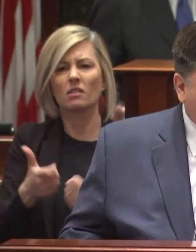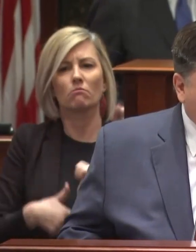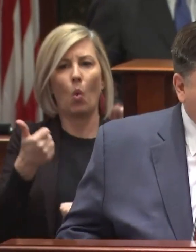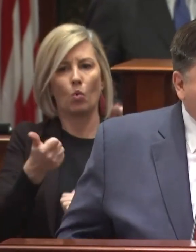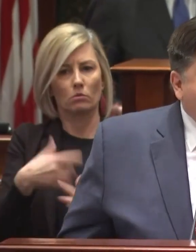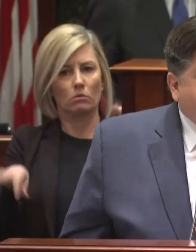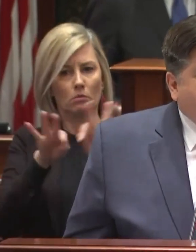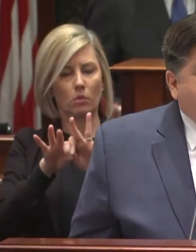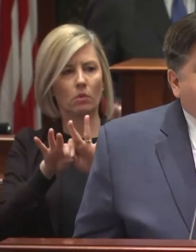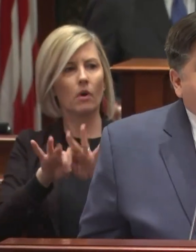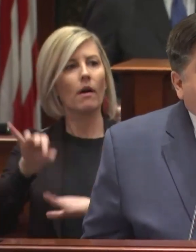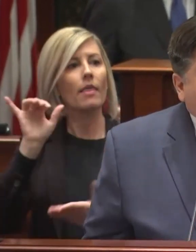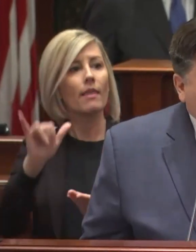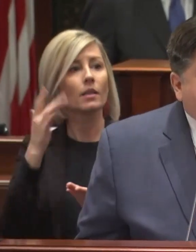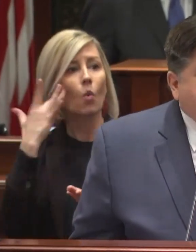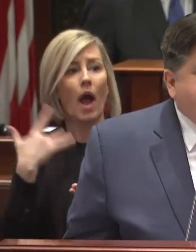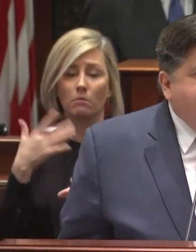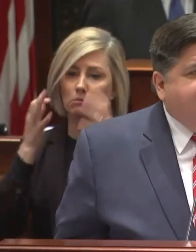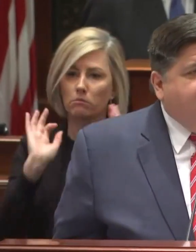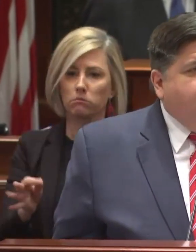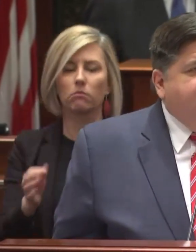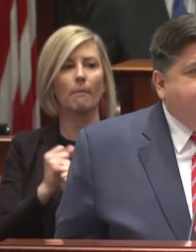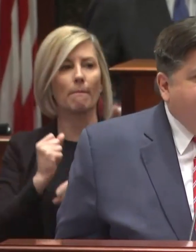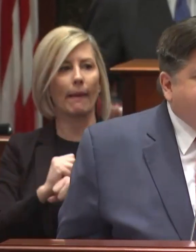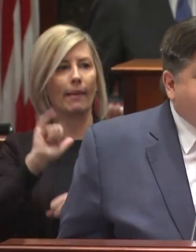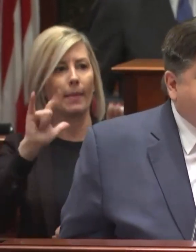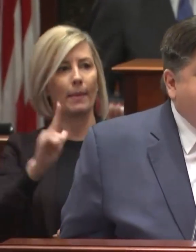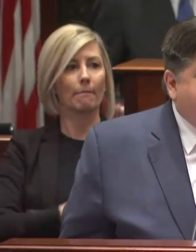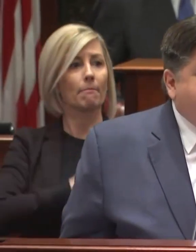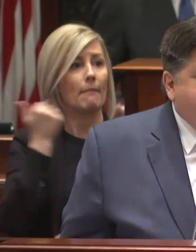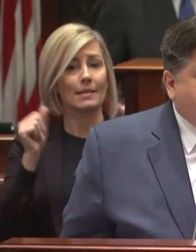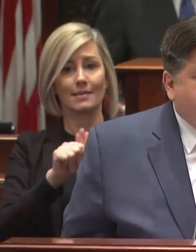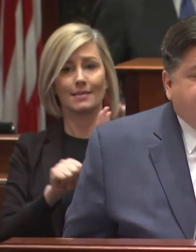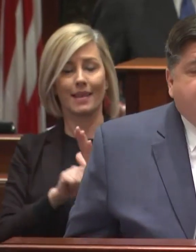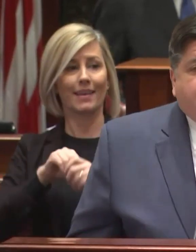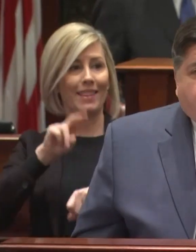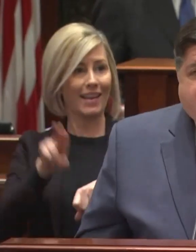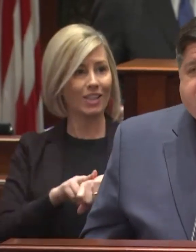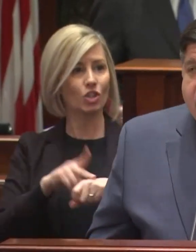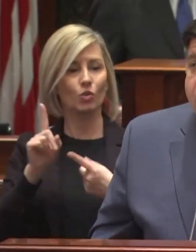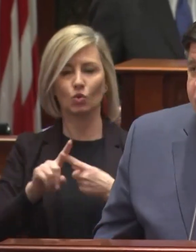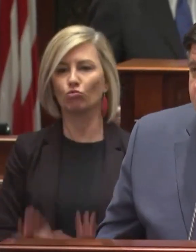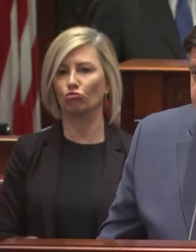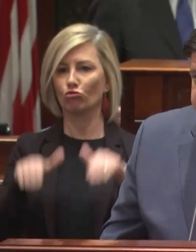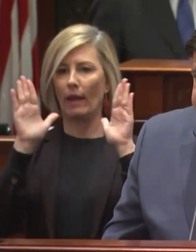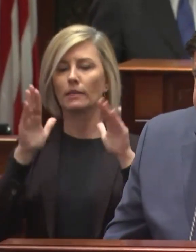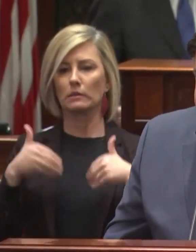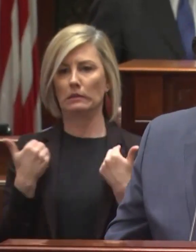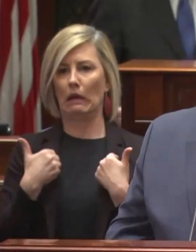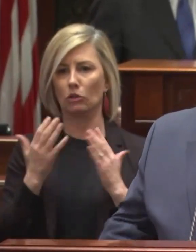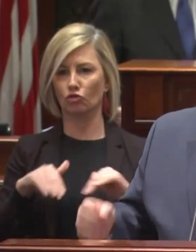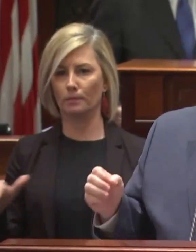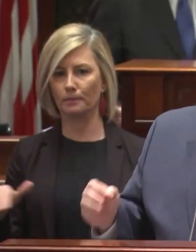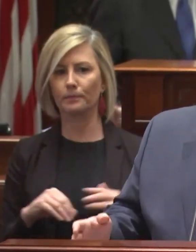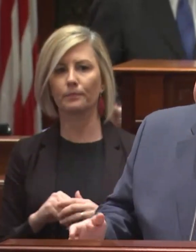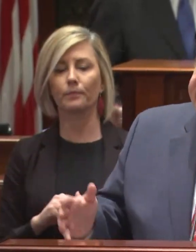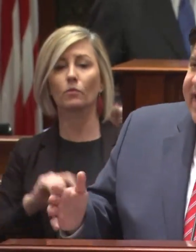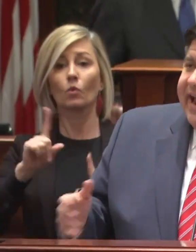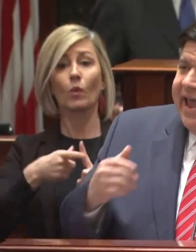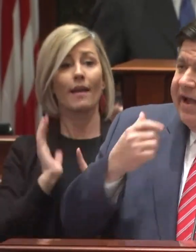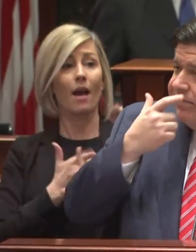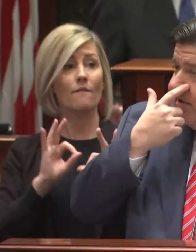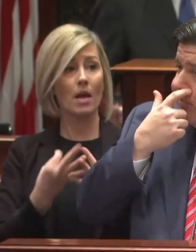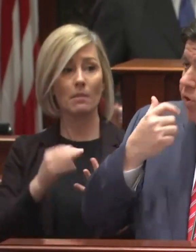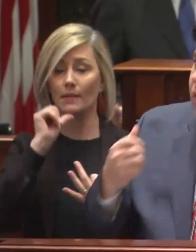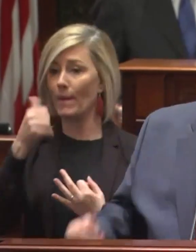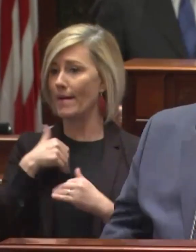important ones. That's why I'm determined to make Illinois the best state in the nation to raise young children. When our families